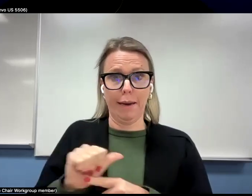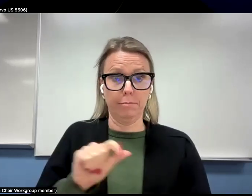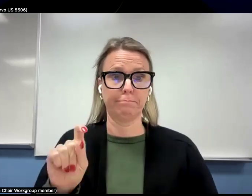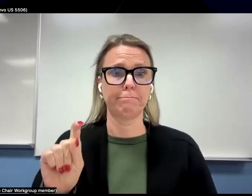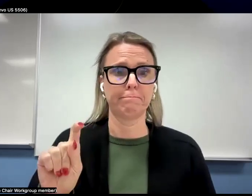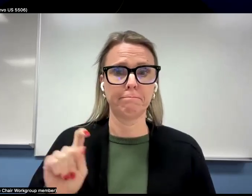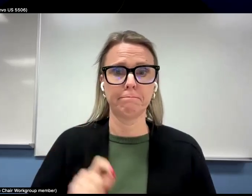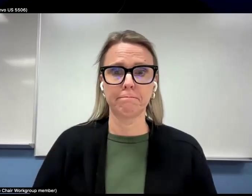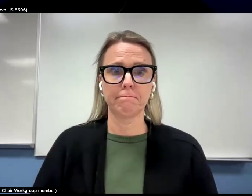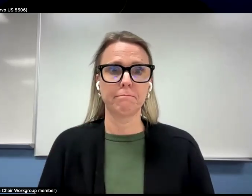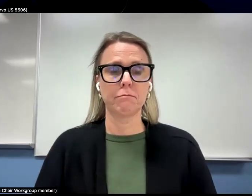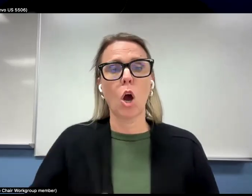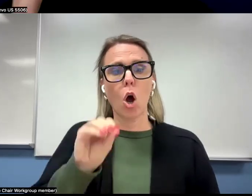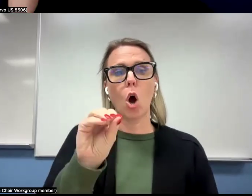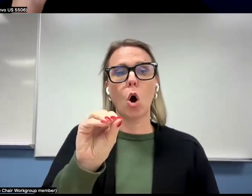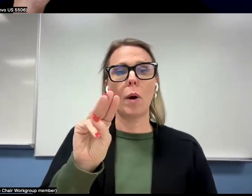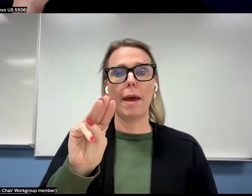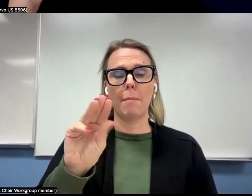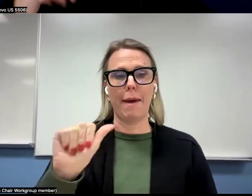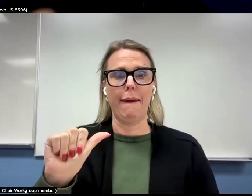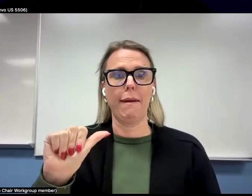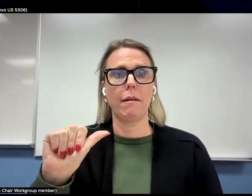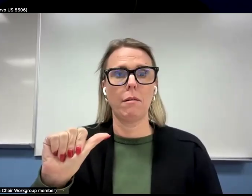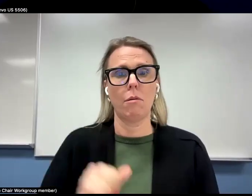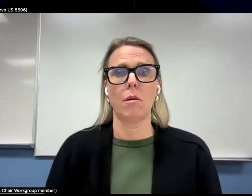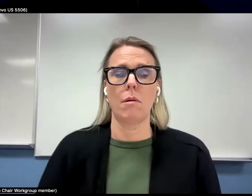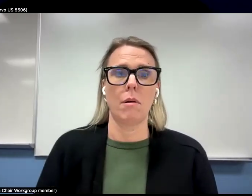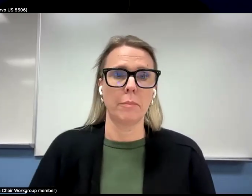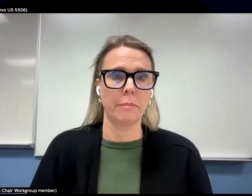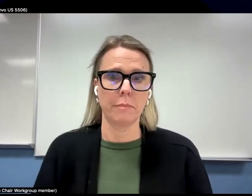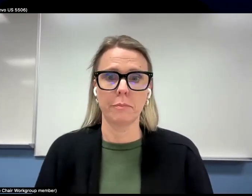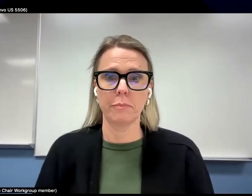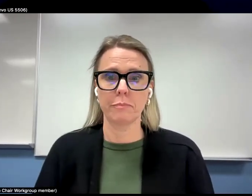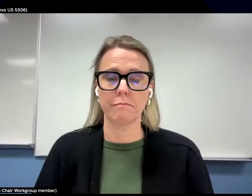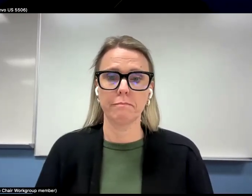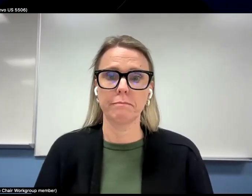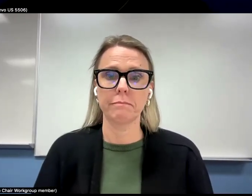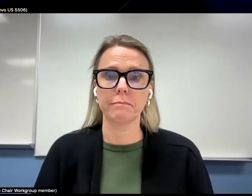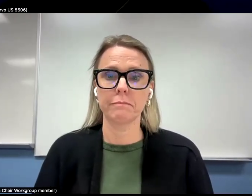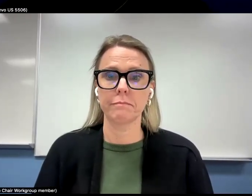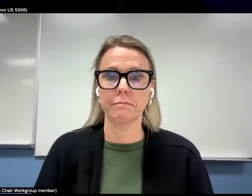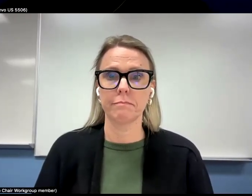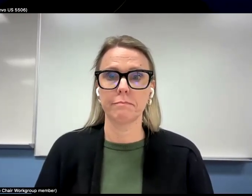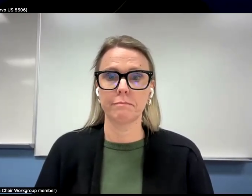that AOUBA or the OMA.